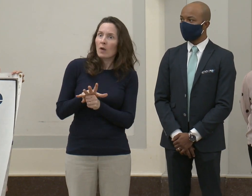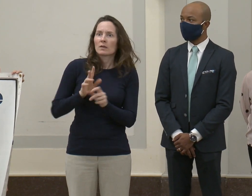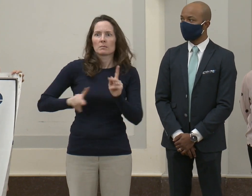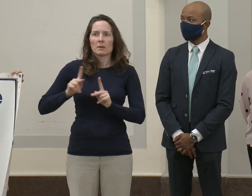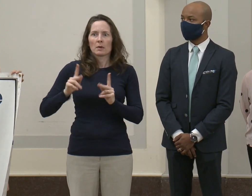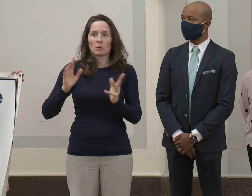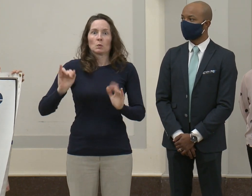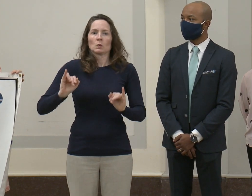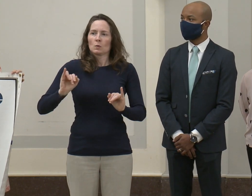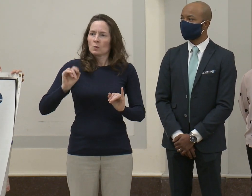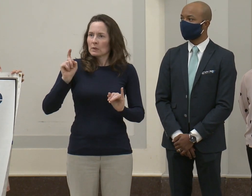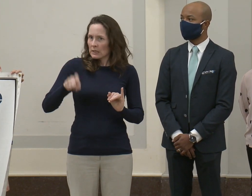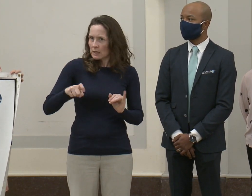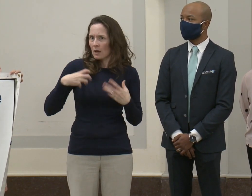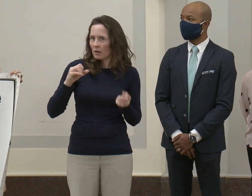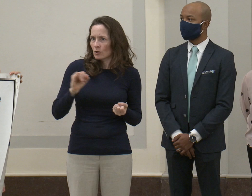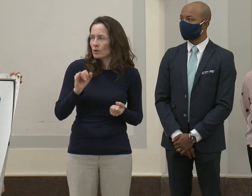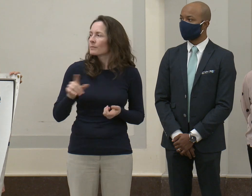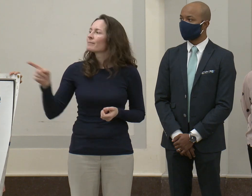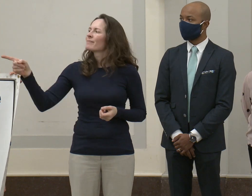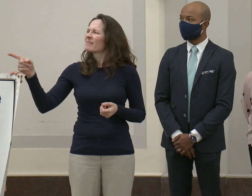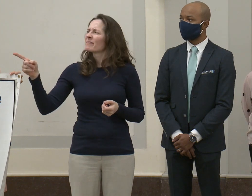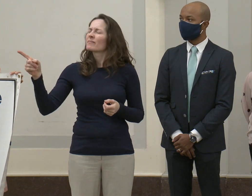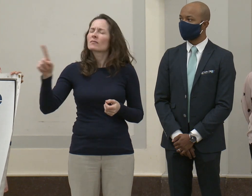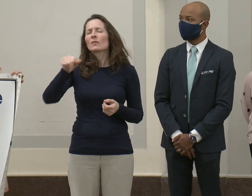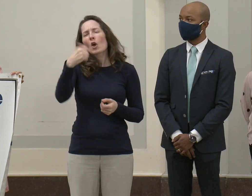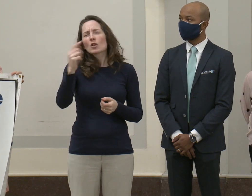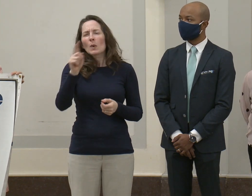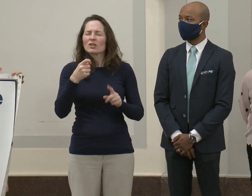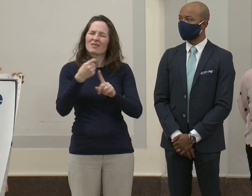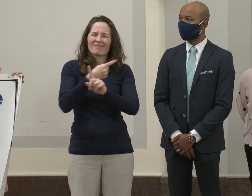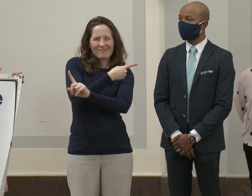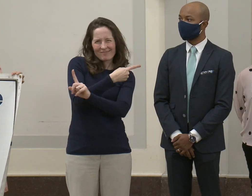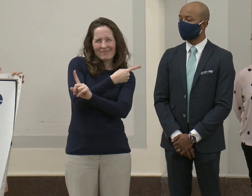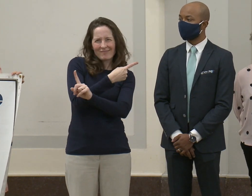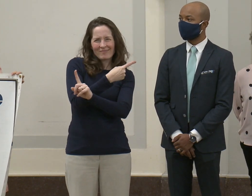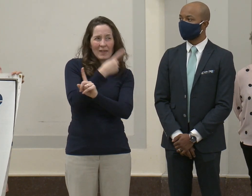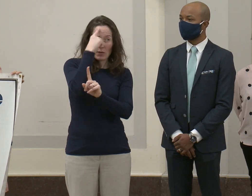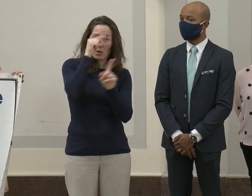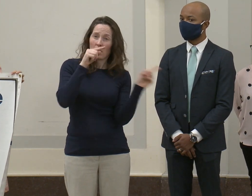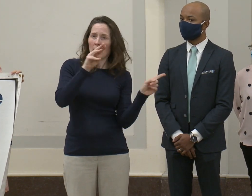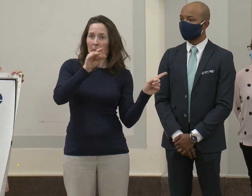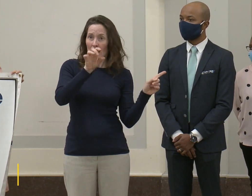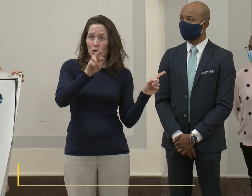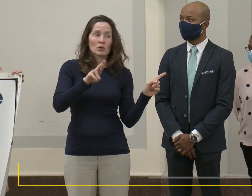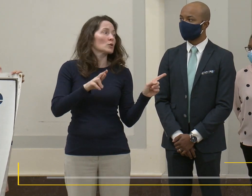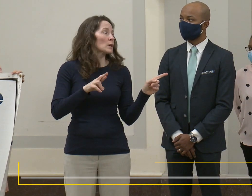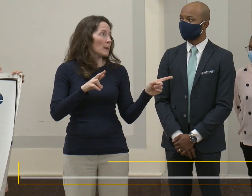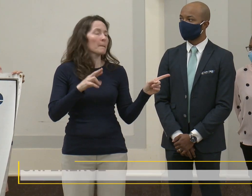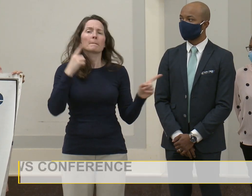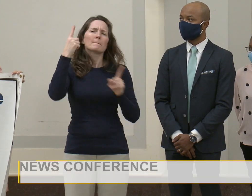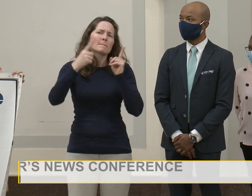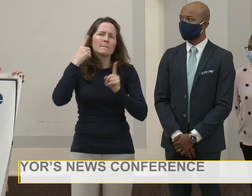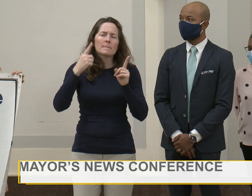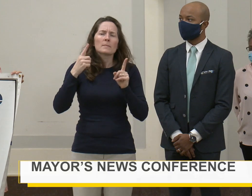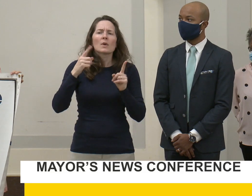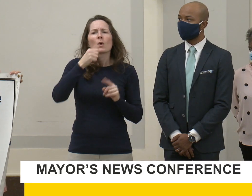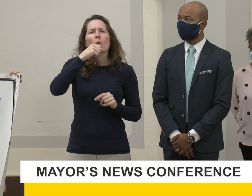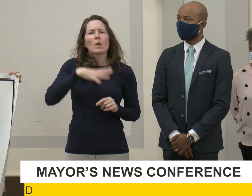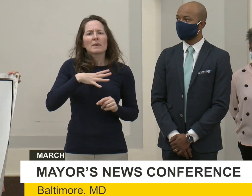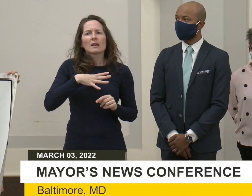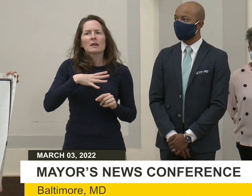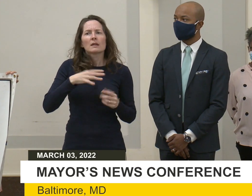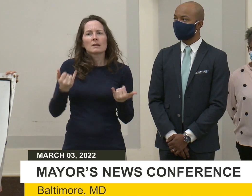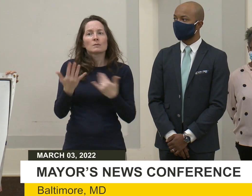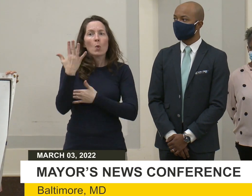had another question. It was off topic for the mayor. I'm wondering if you had any thoughts on the 70-year-old woman who was killed this morning, and